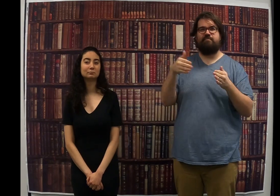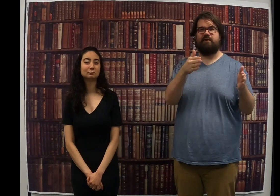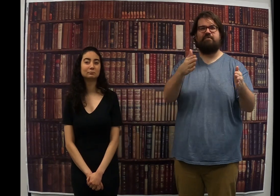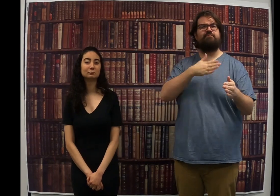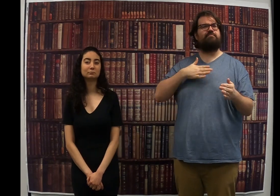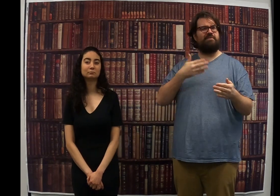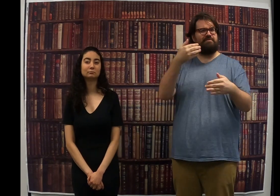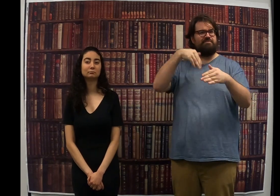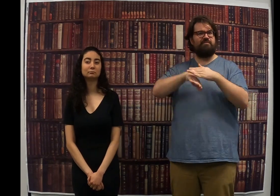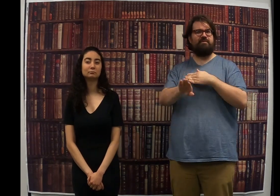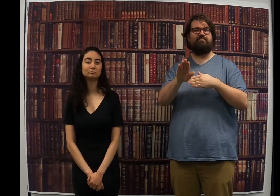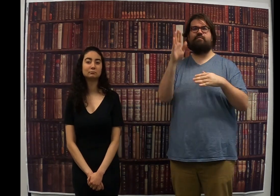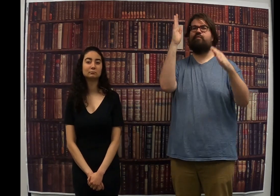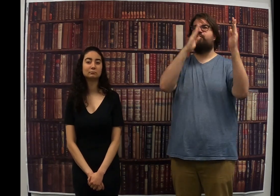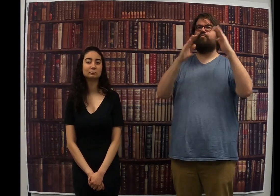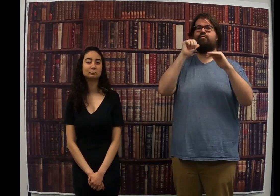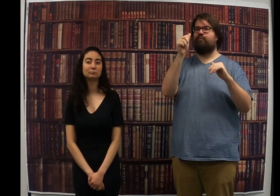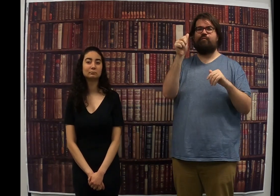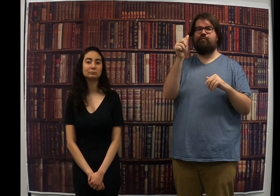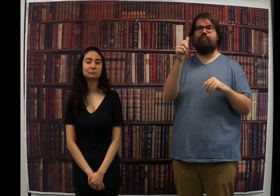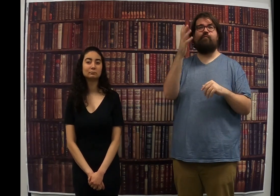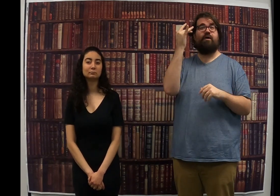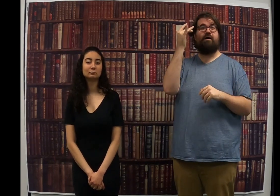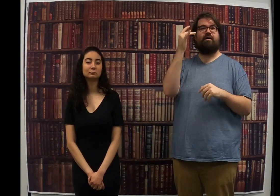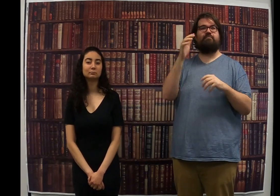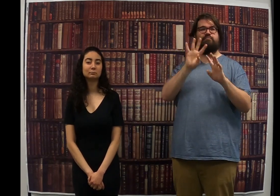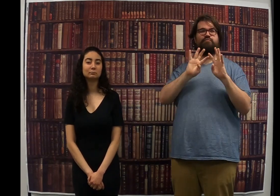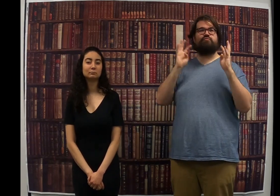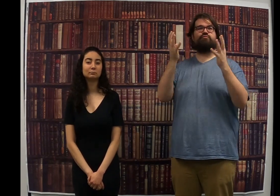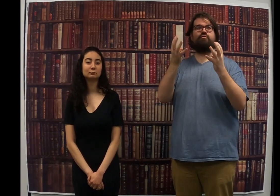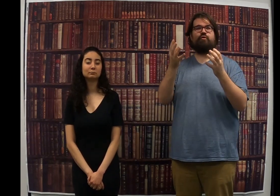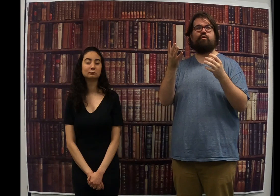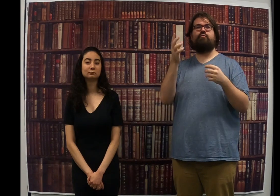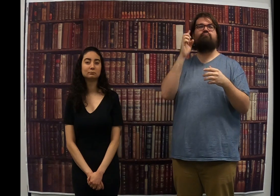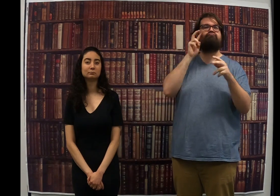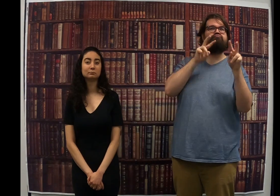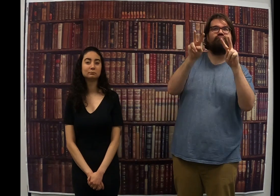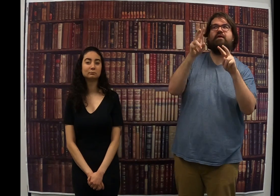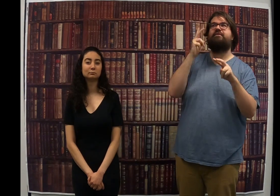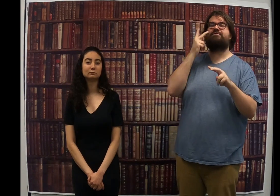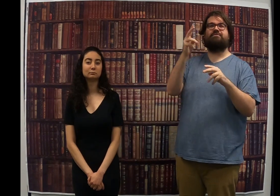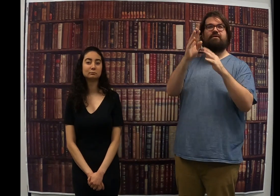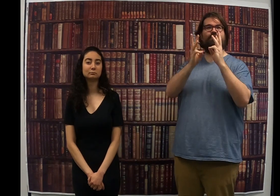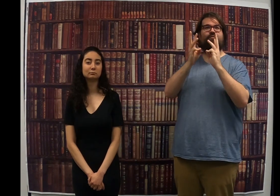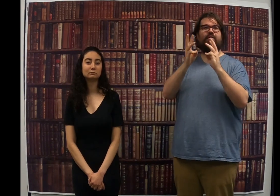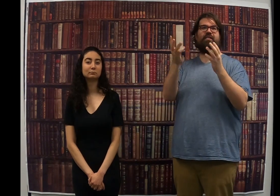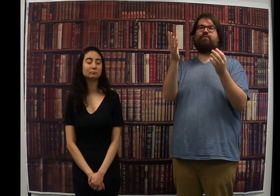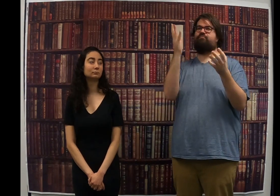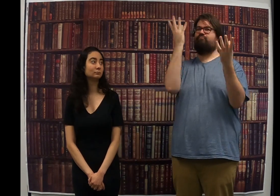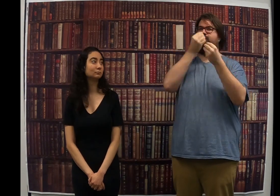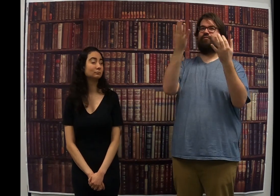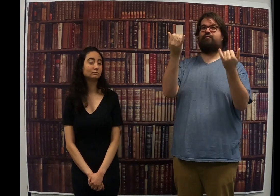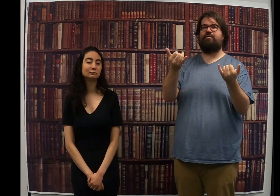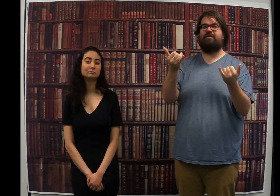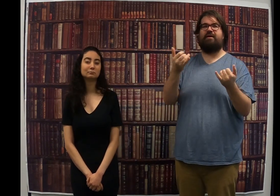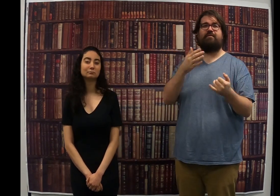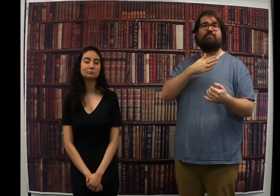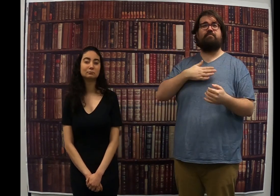worry not. The circle has taken this fine weather into account on this day. Please follow me, and I will lead you to